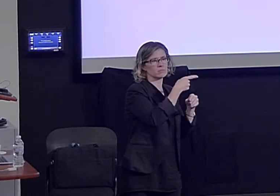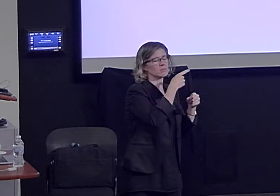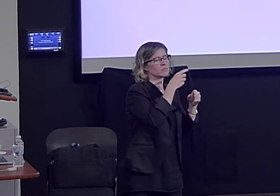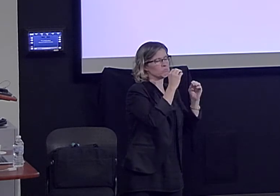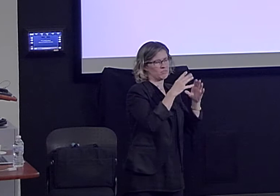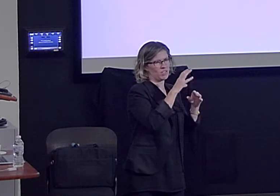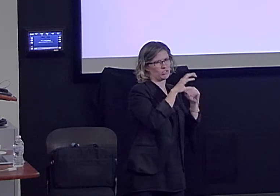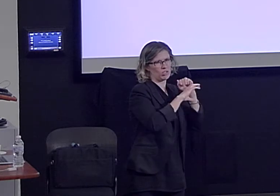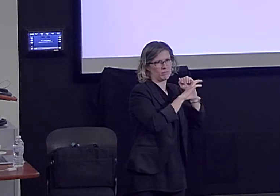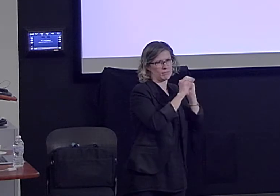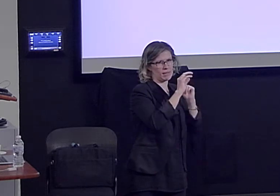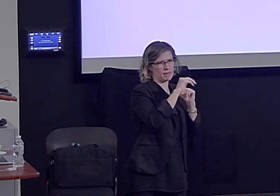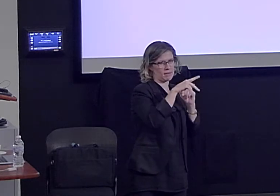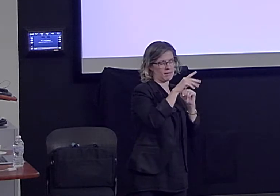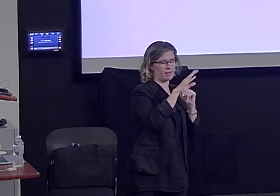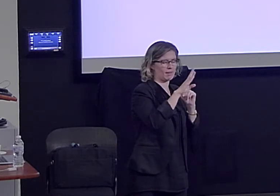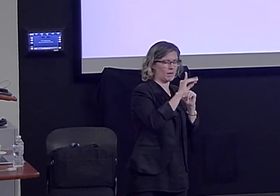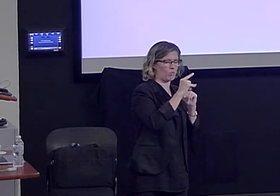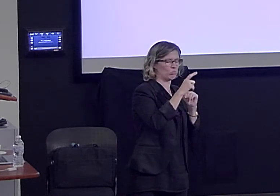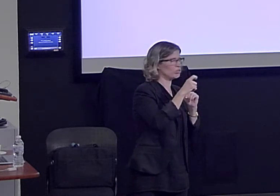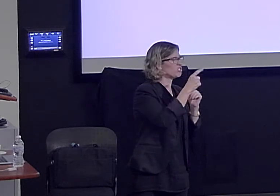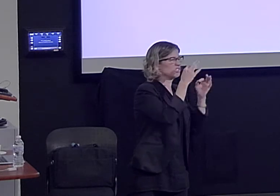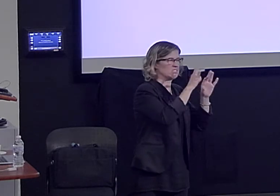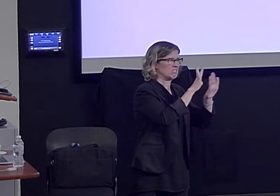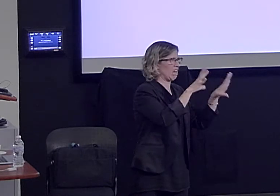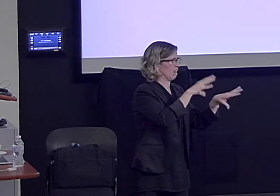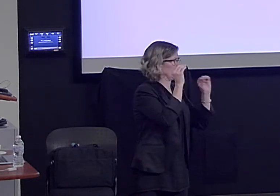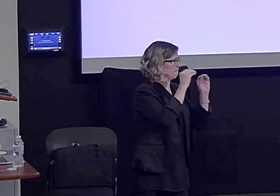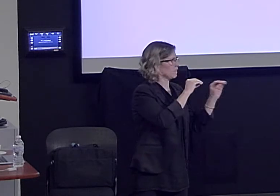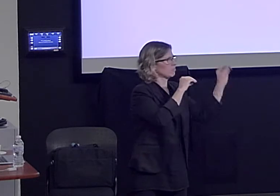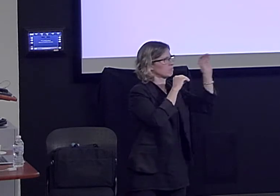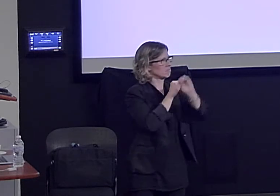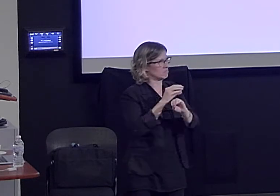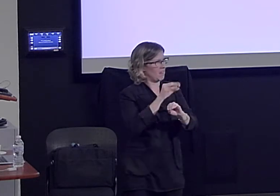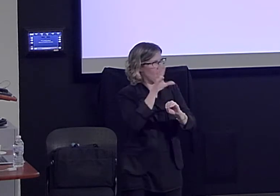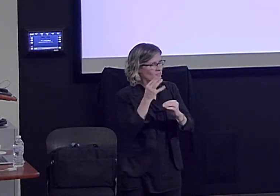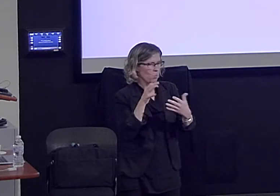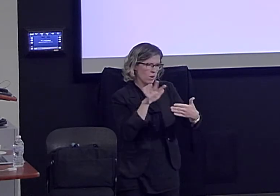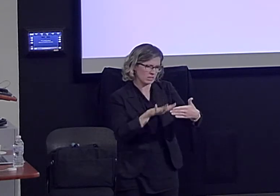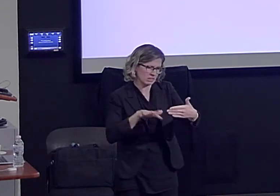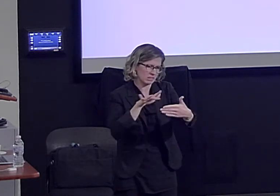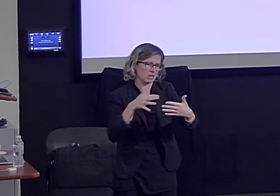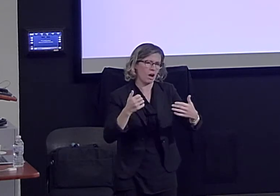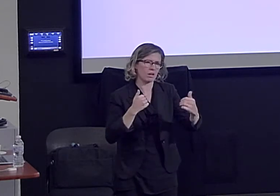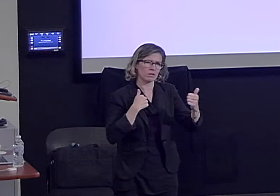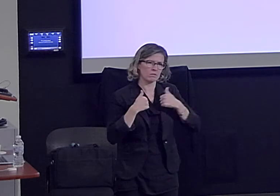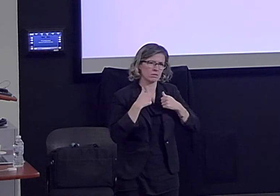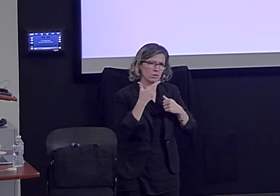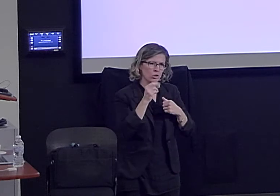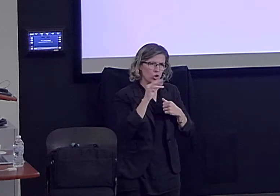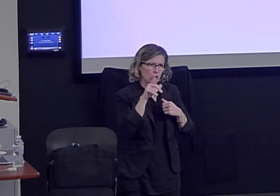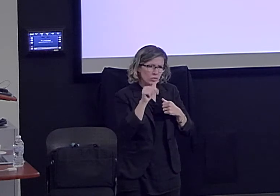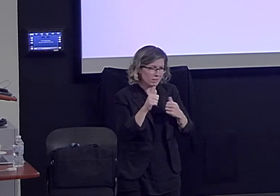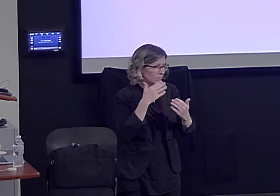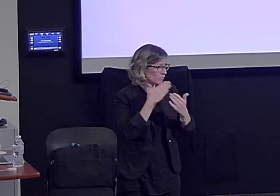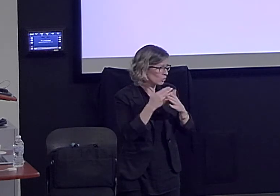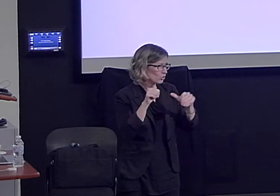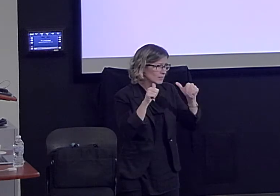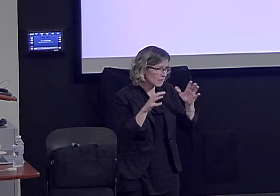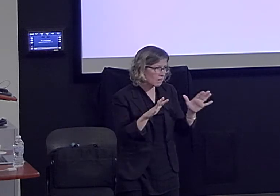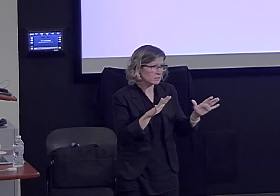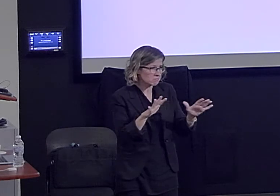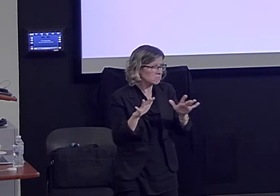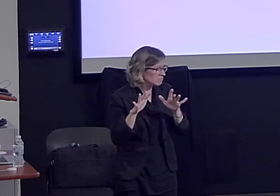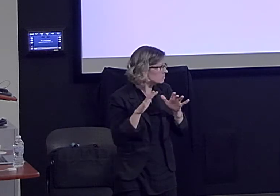to Rwanda to study gorilla. He studied gorilla very well, very carefully, he was a good scientist. Then he wrote a book, and